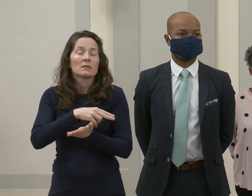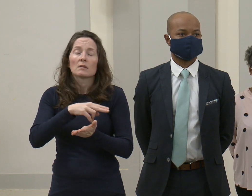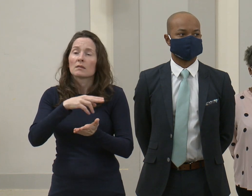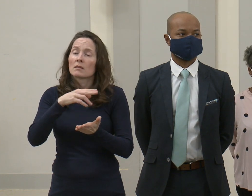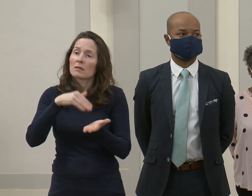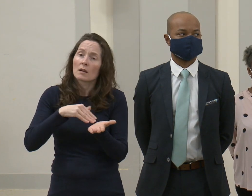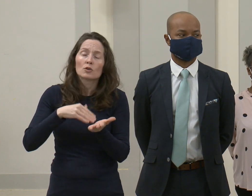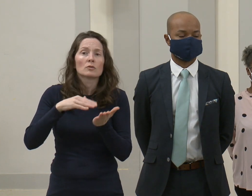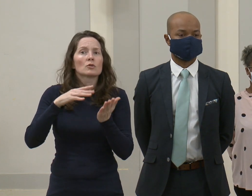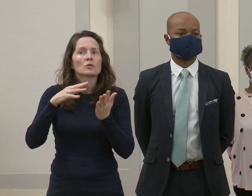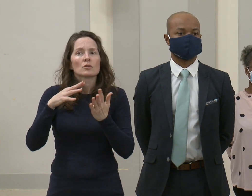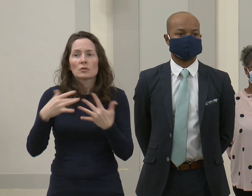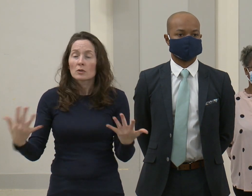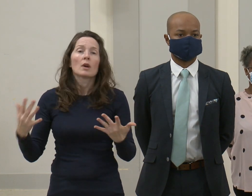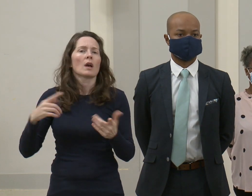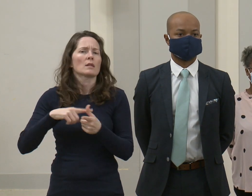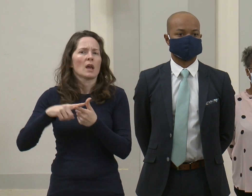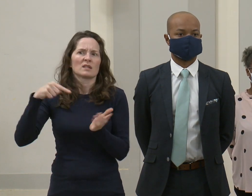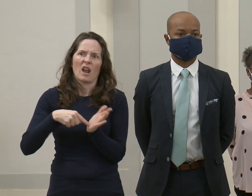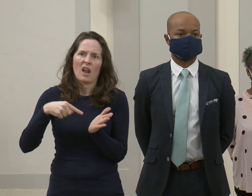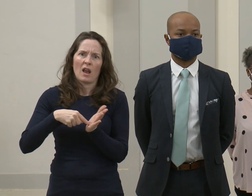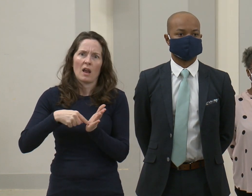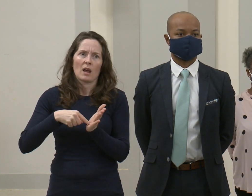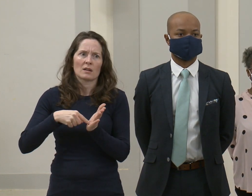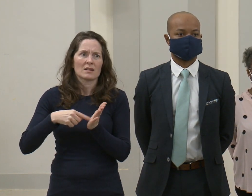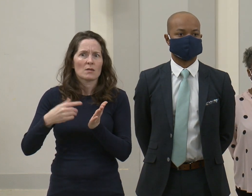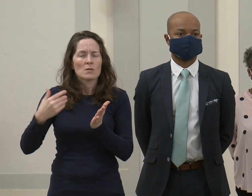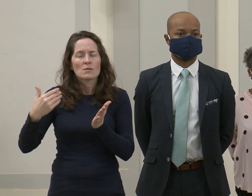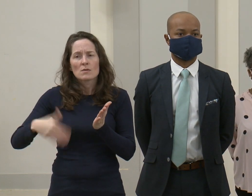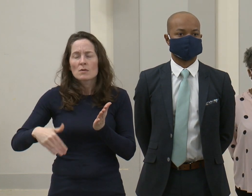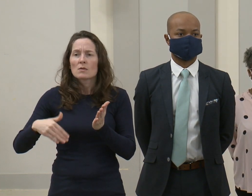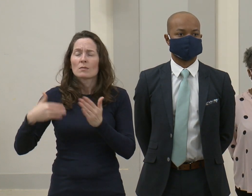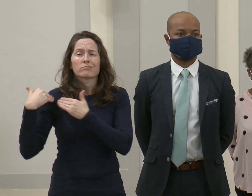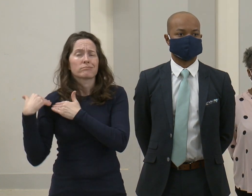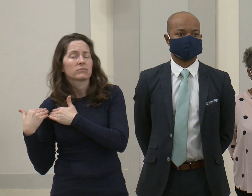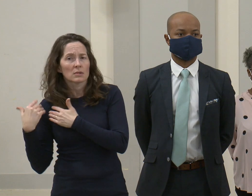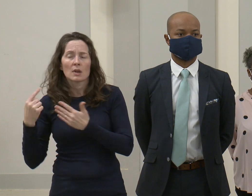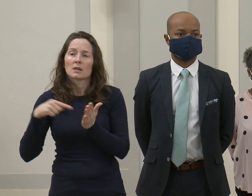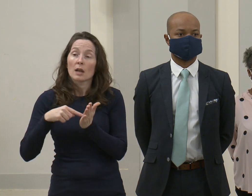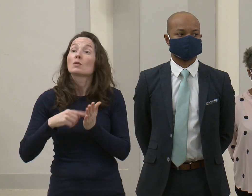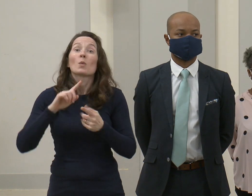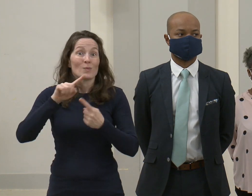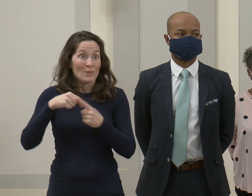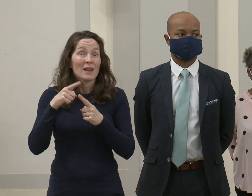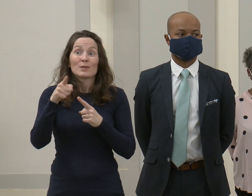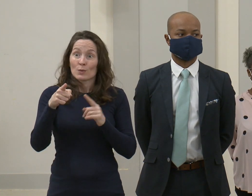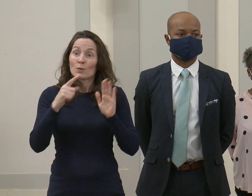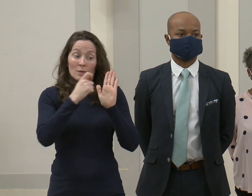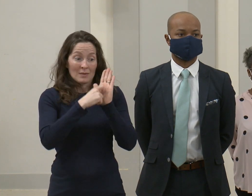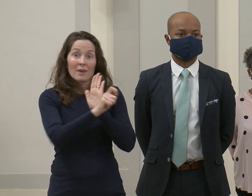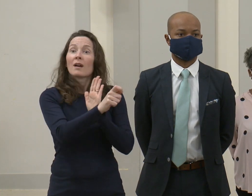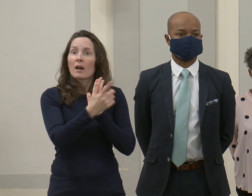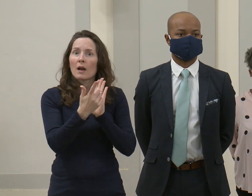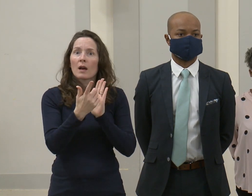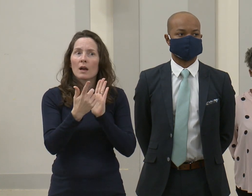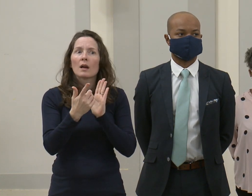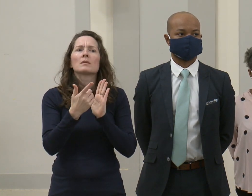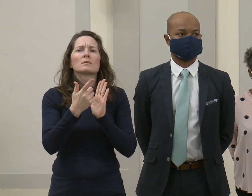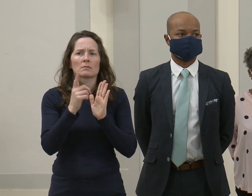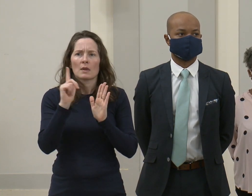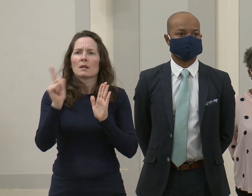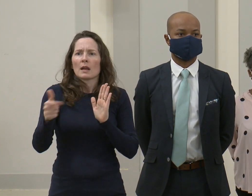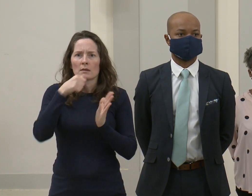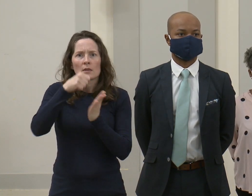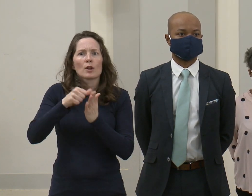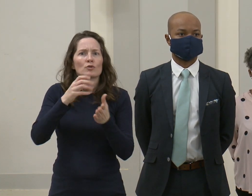as possible. Once you check that box within a week, you can expect a letter in the mail. This unlocks a 35-day